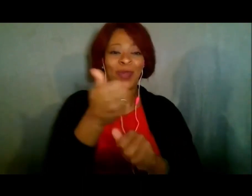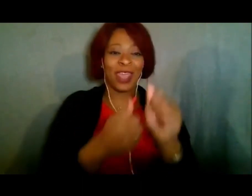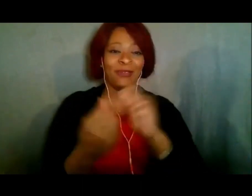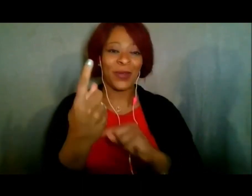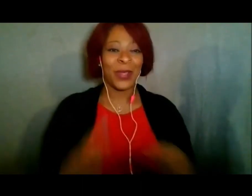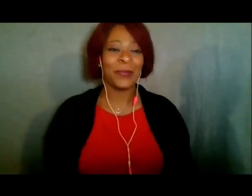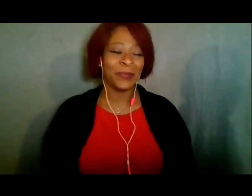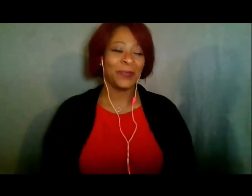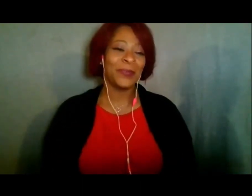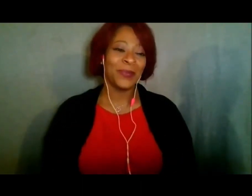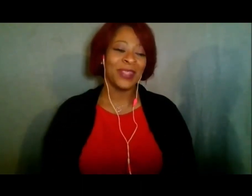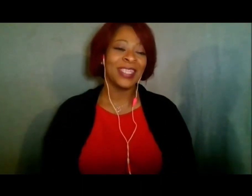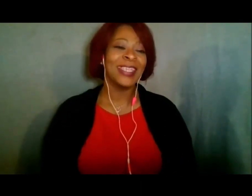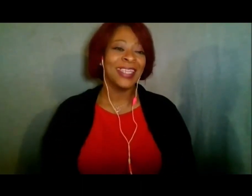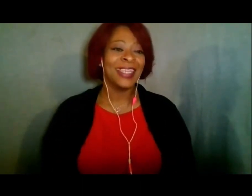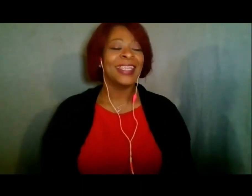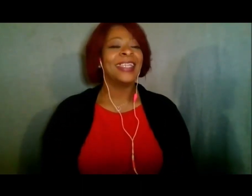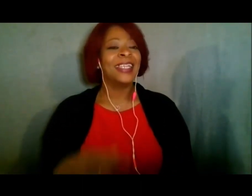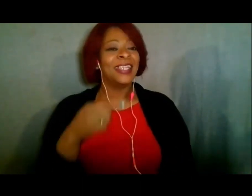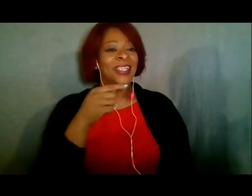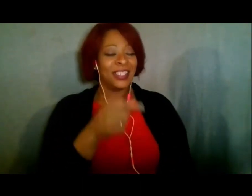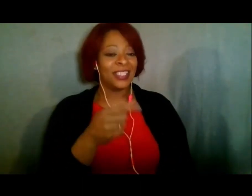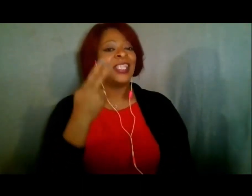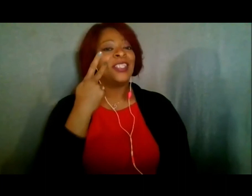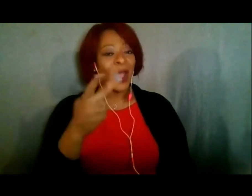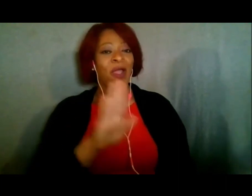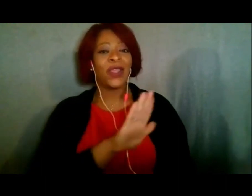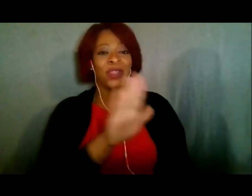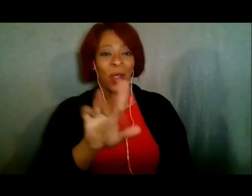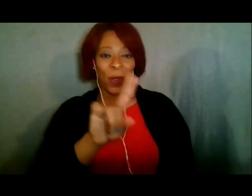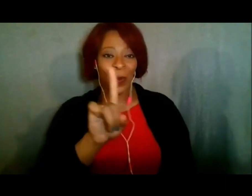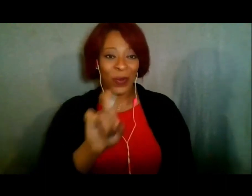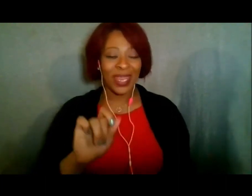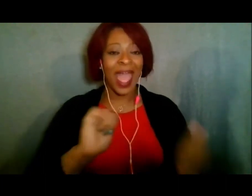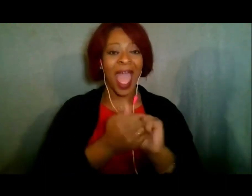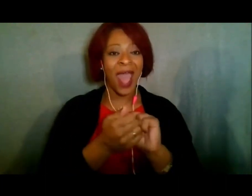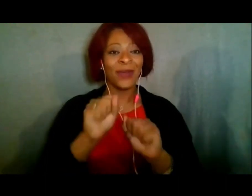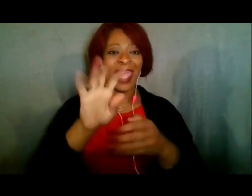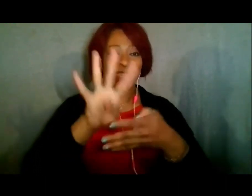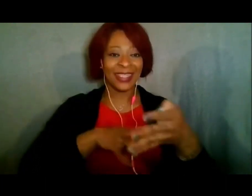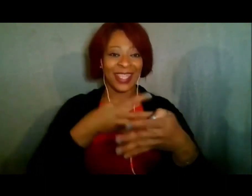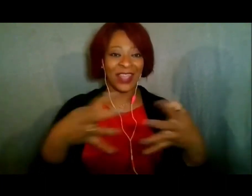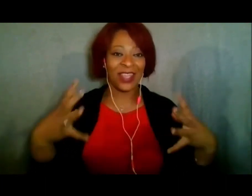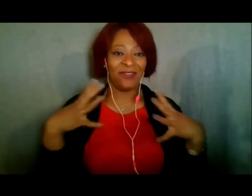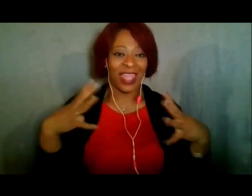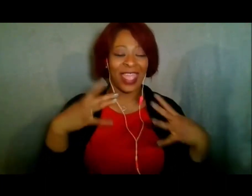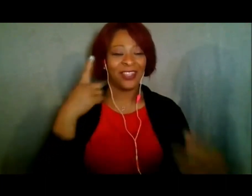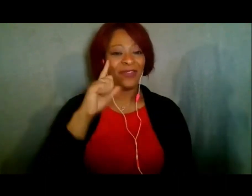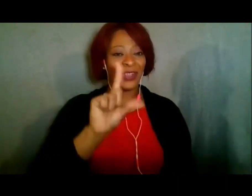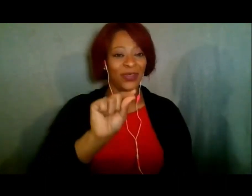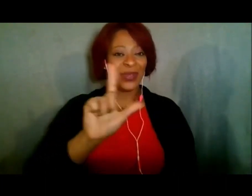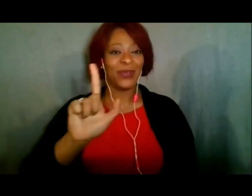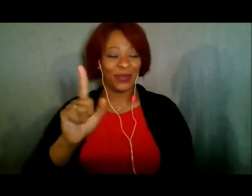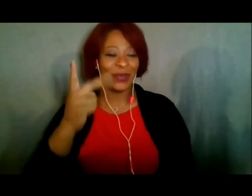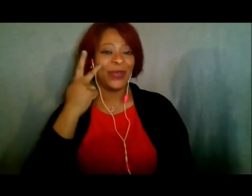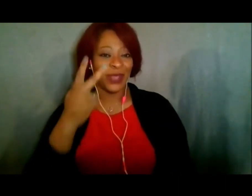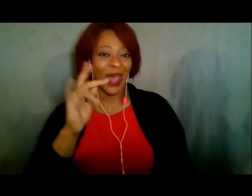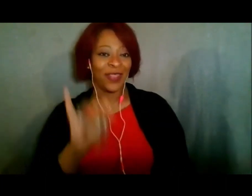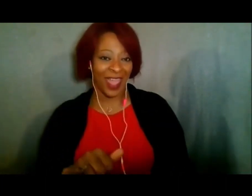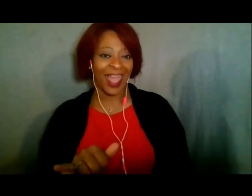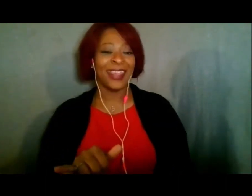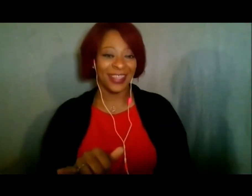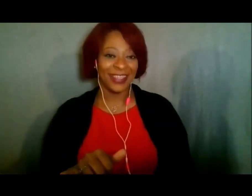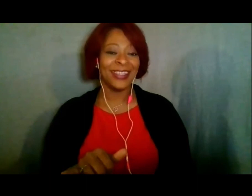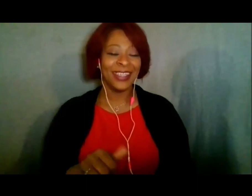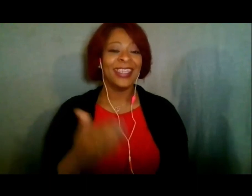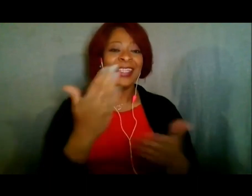Okay, so note that she said she did see the question that asked, how do we schedule vacations for 2021? Because that's